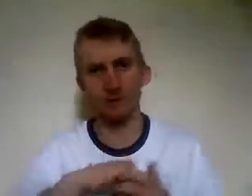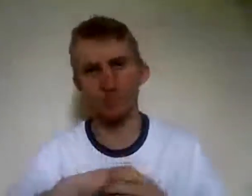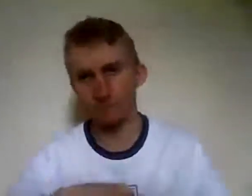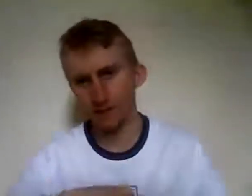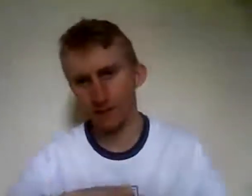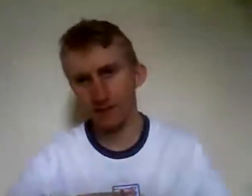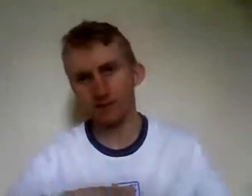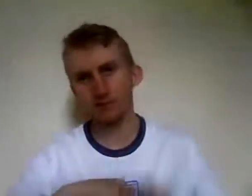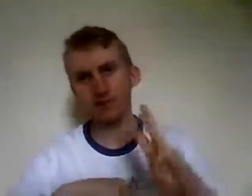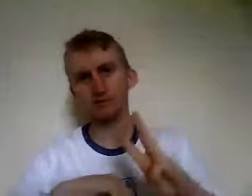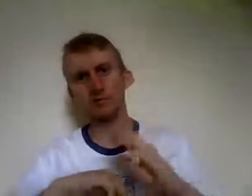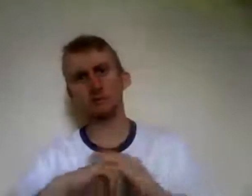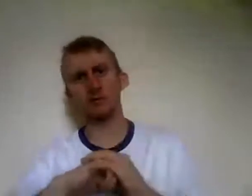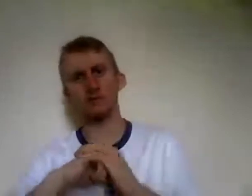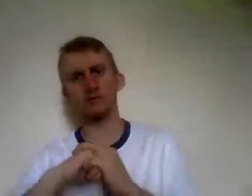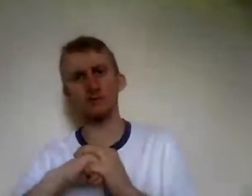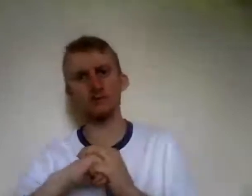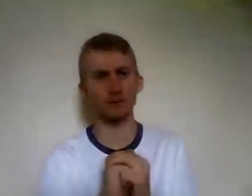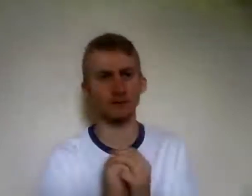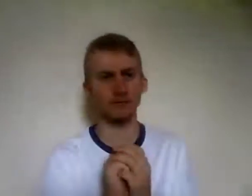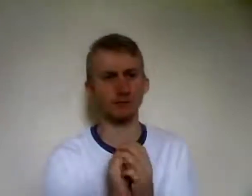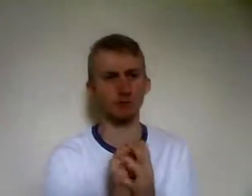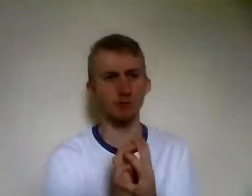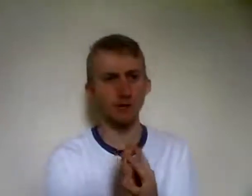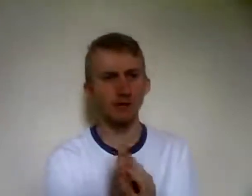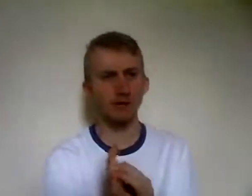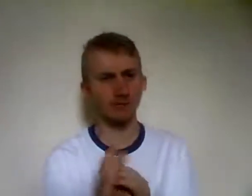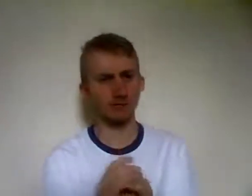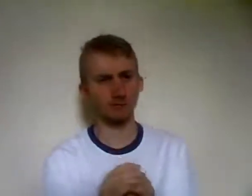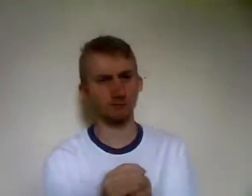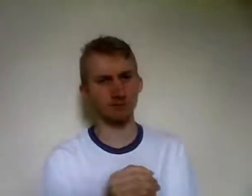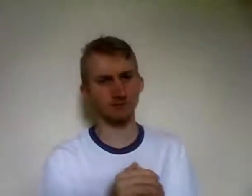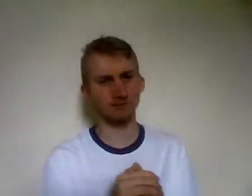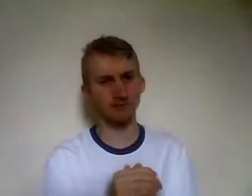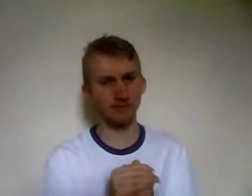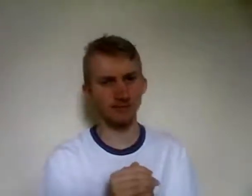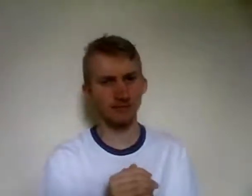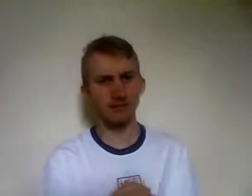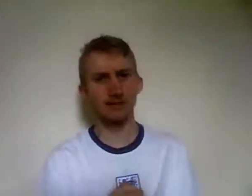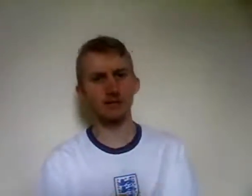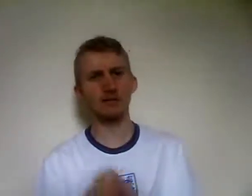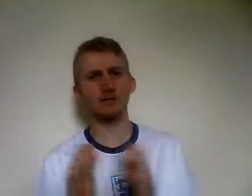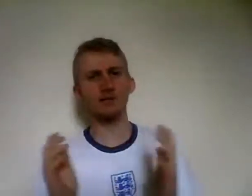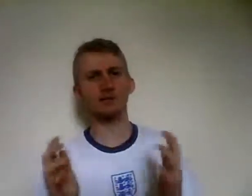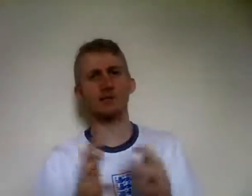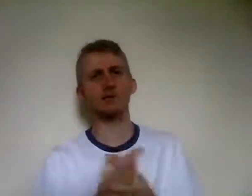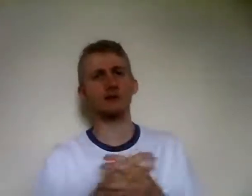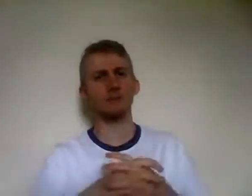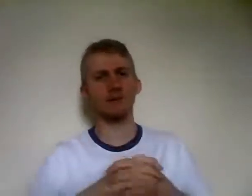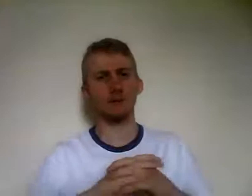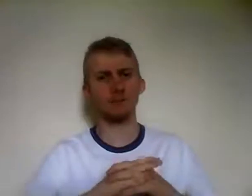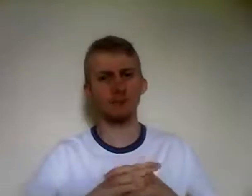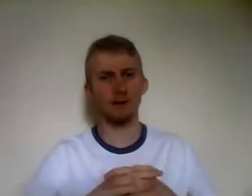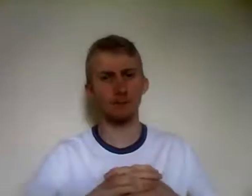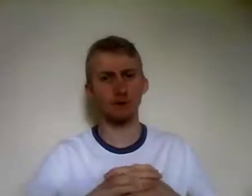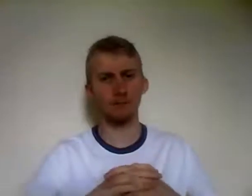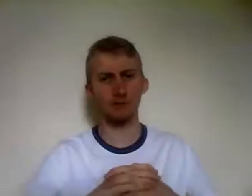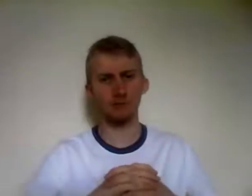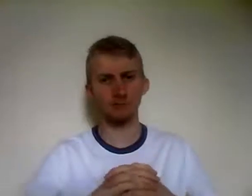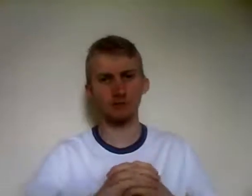form. 3 Crawley players were involved in a post-match brawl against Bradford City, including former club captain Pablo Mills,